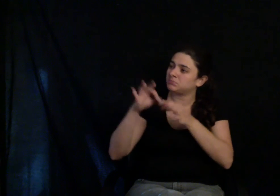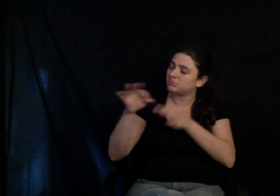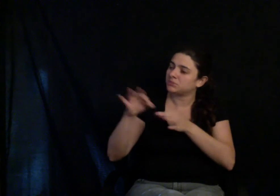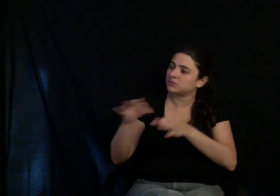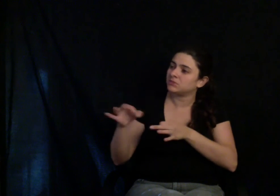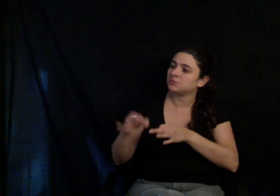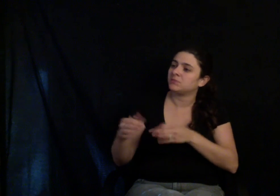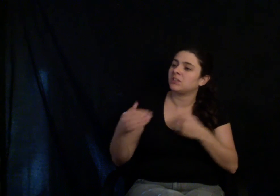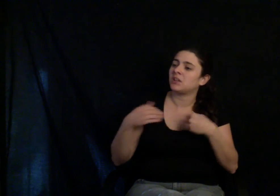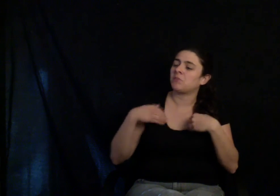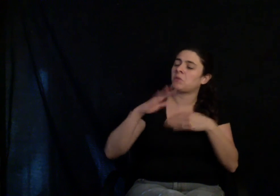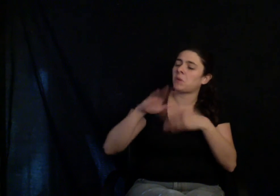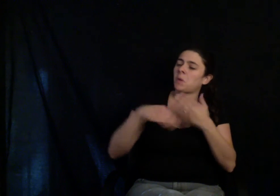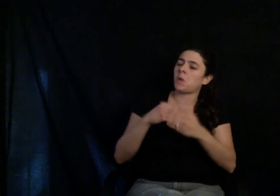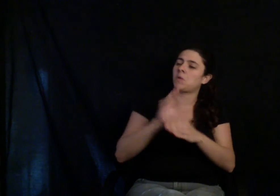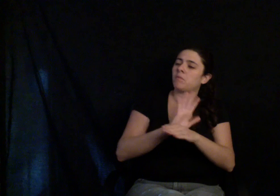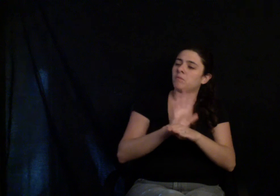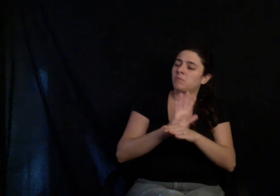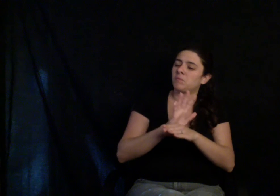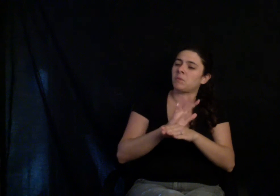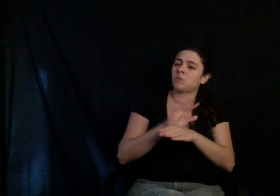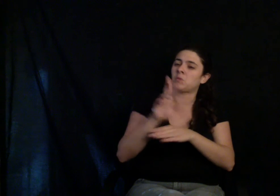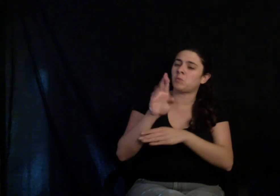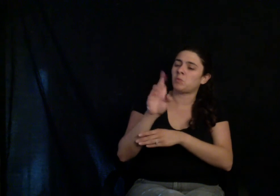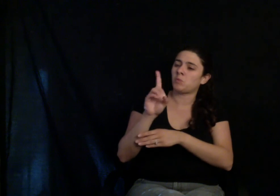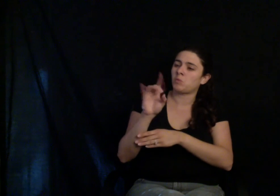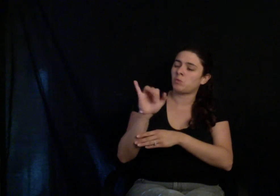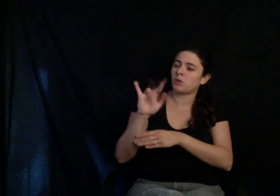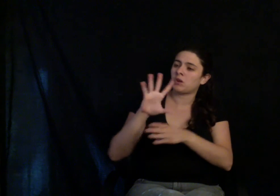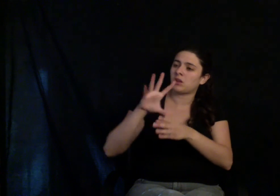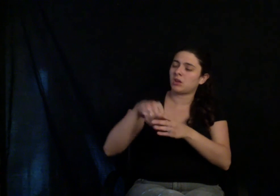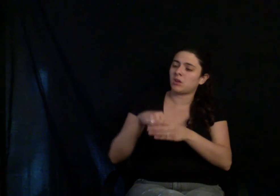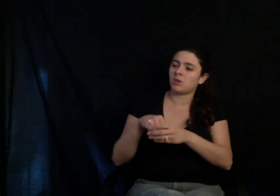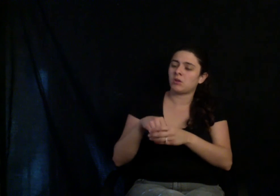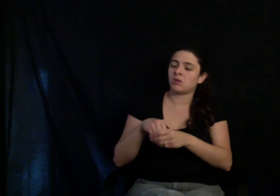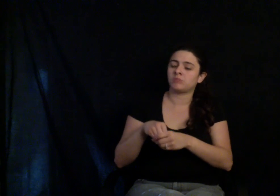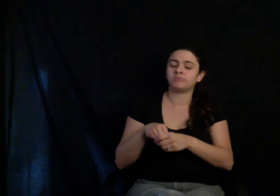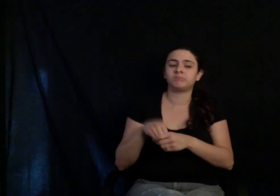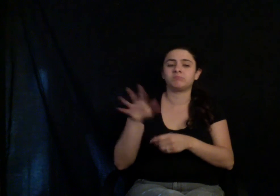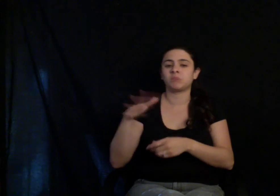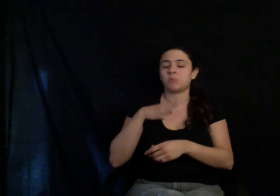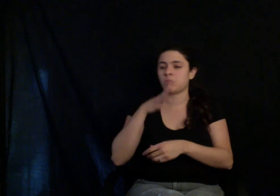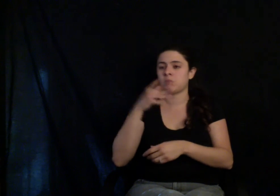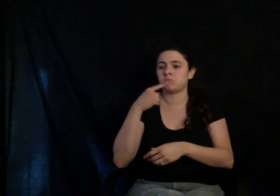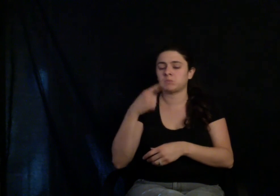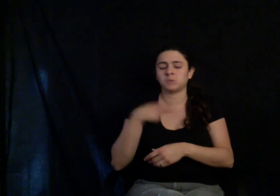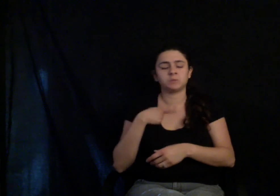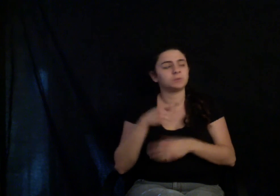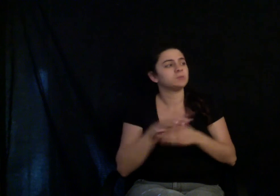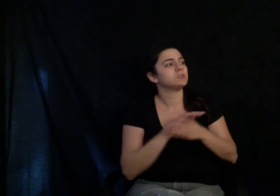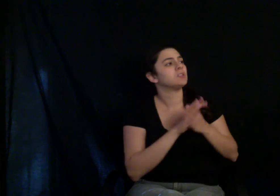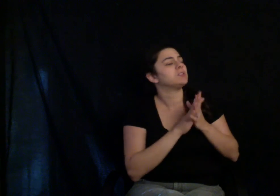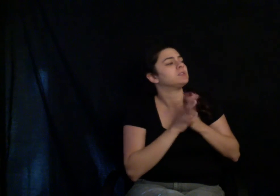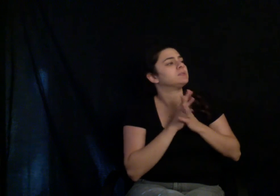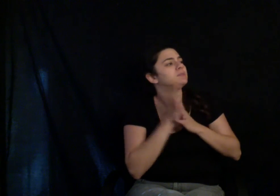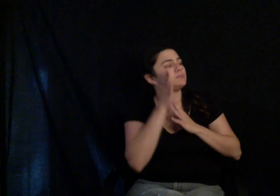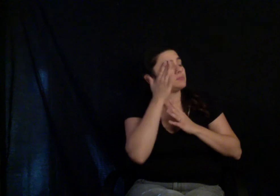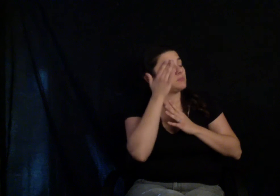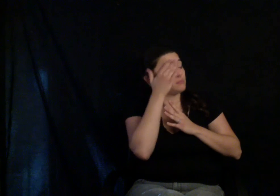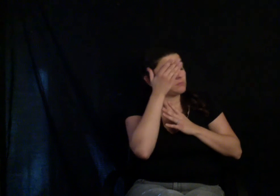this involvement on Reddit and how we originally met. And she's like, well, you know what? If she obviously knew about the suspicious onlooker thing,